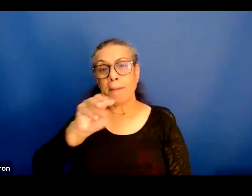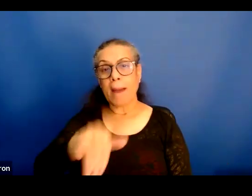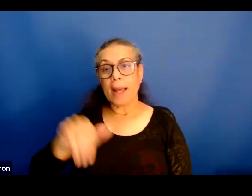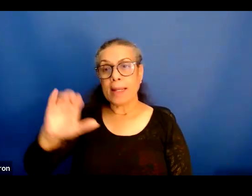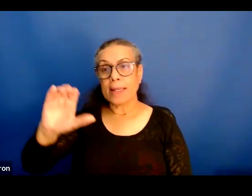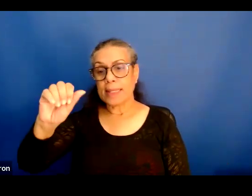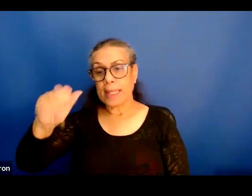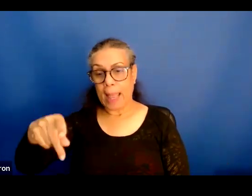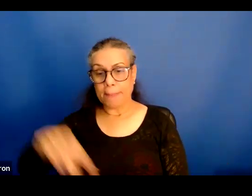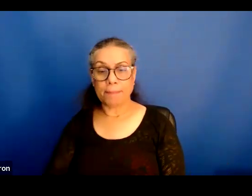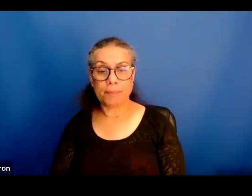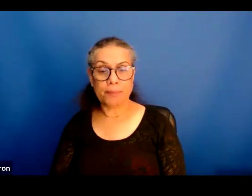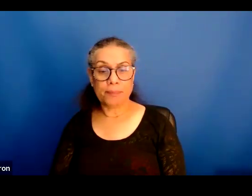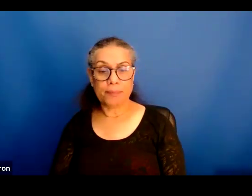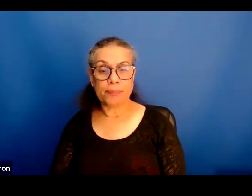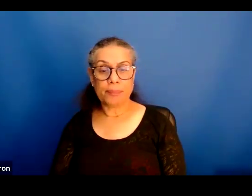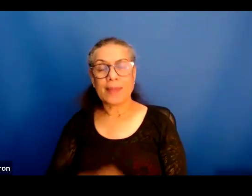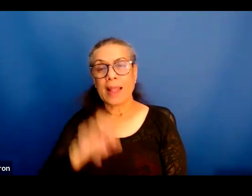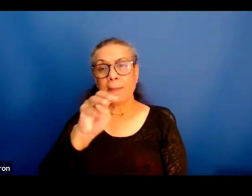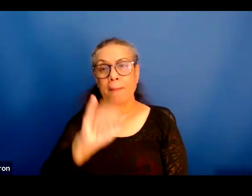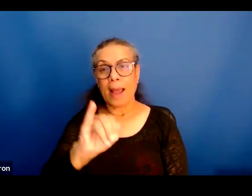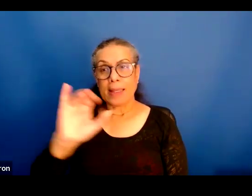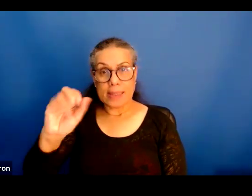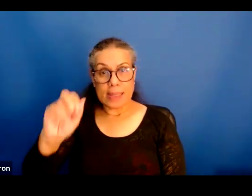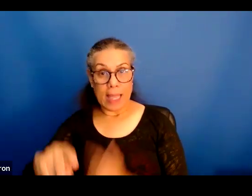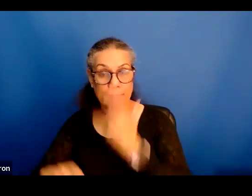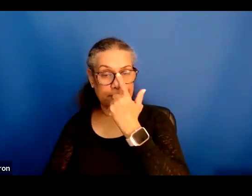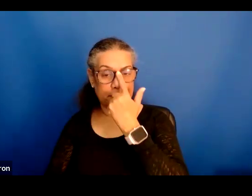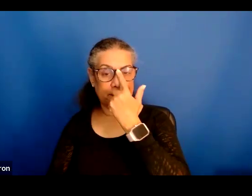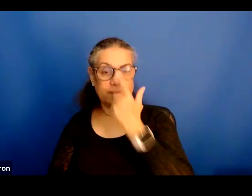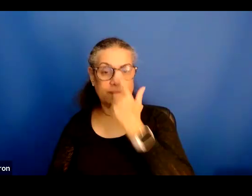more consistent guidance, coaching, and monitoring across all of our grade levels.